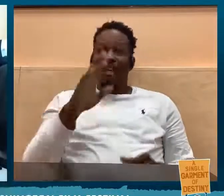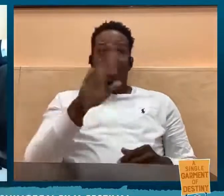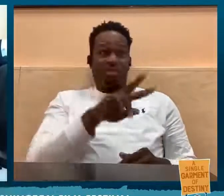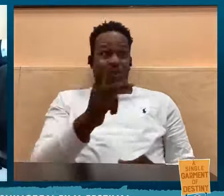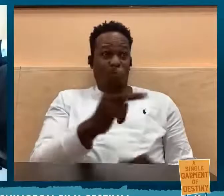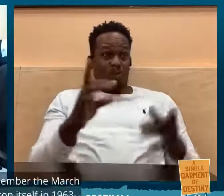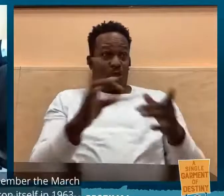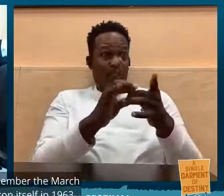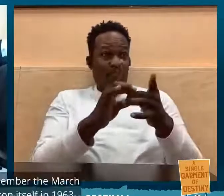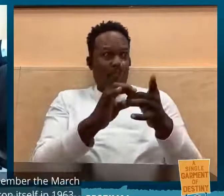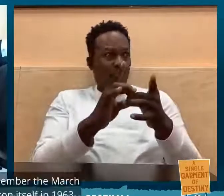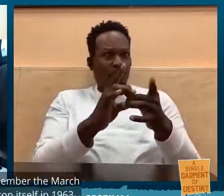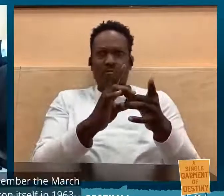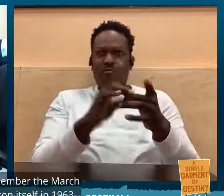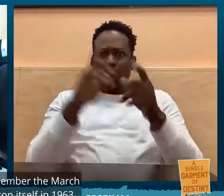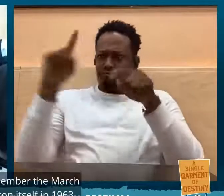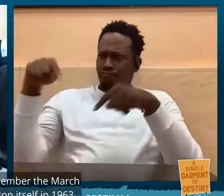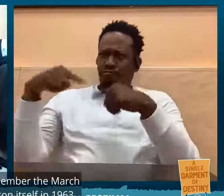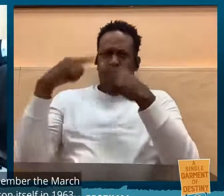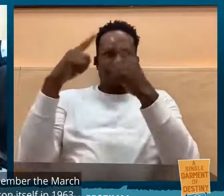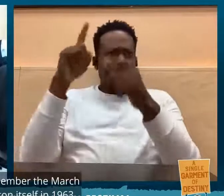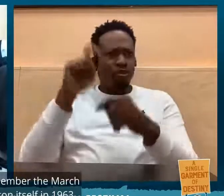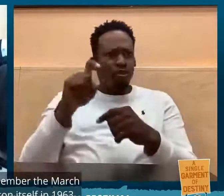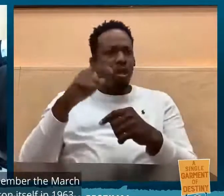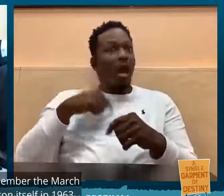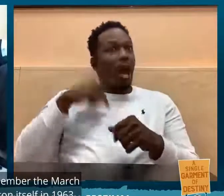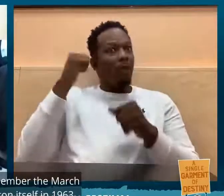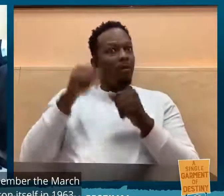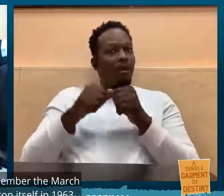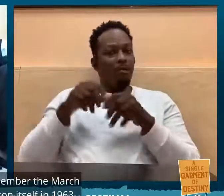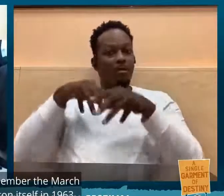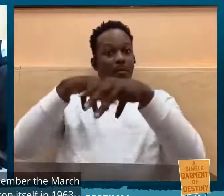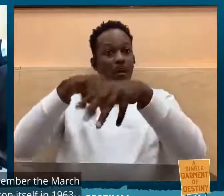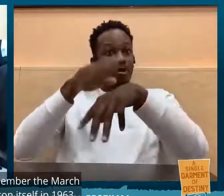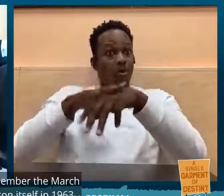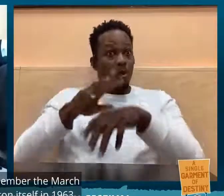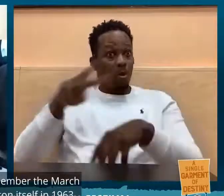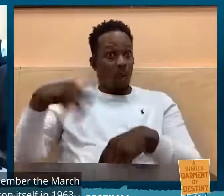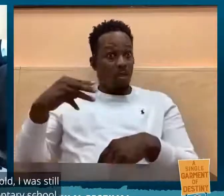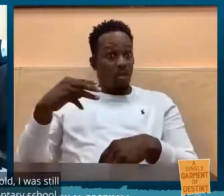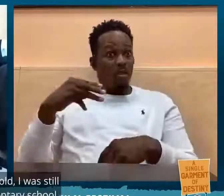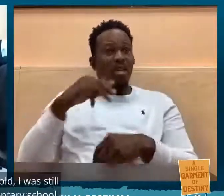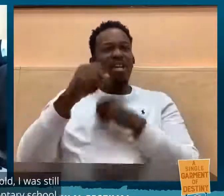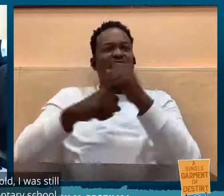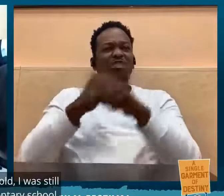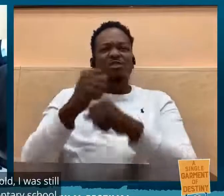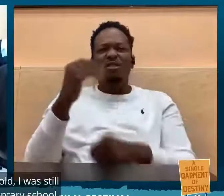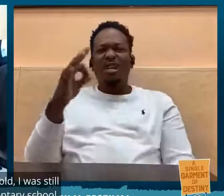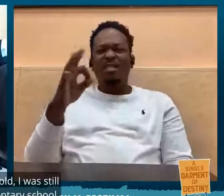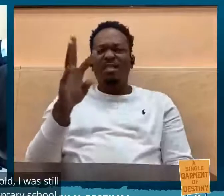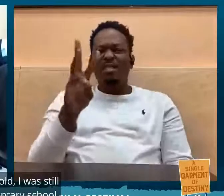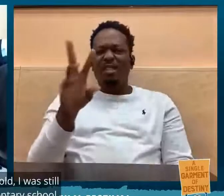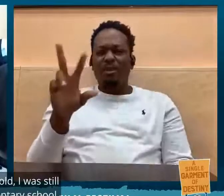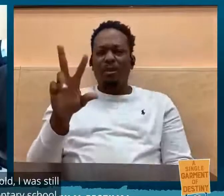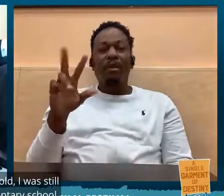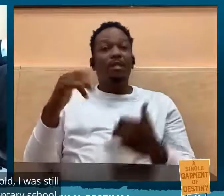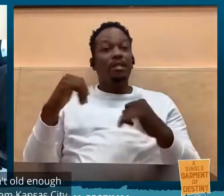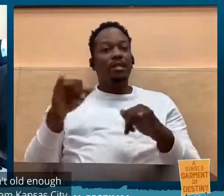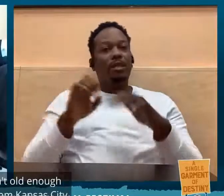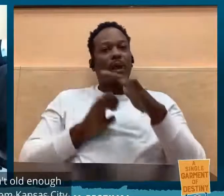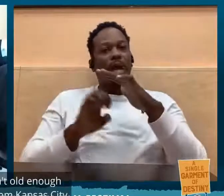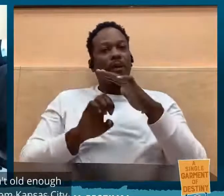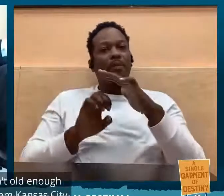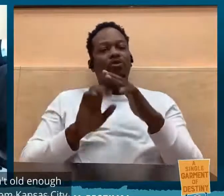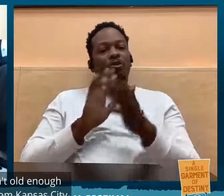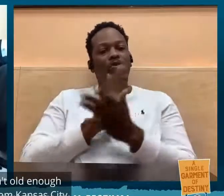You know, I literally remember the March on Washington itself in 1963. I was still in elementary school,